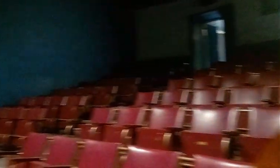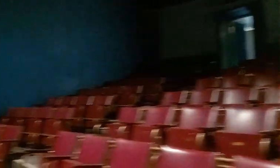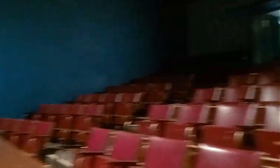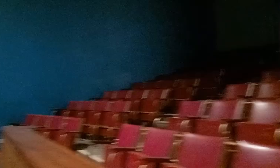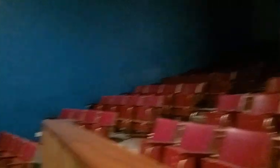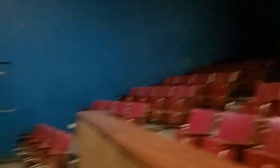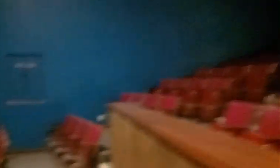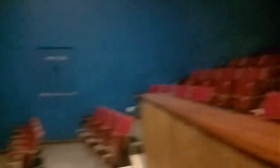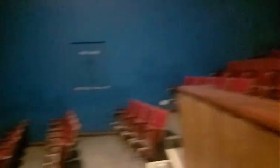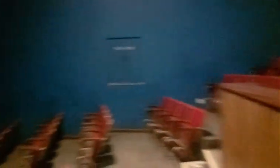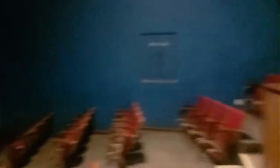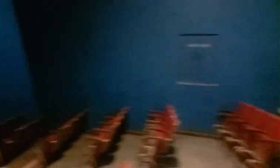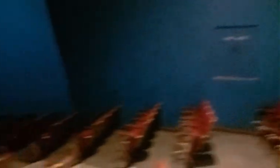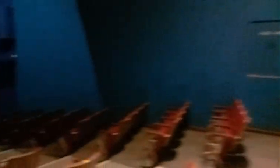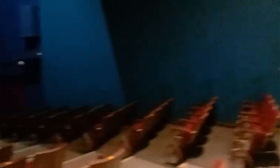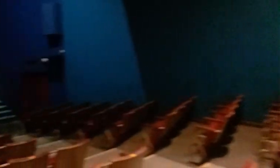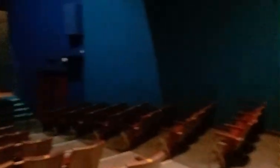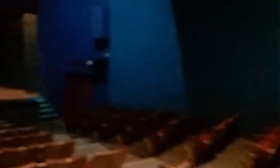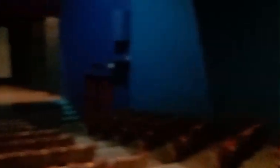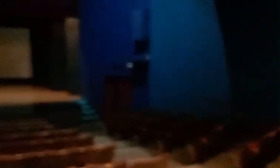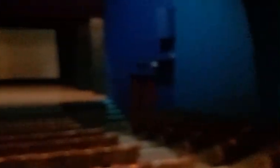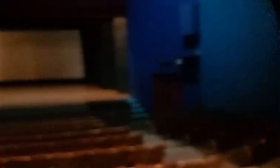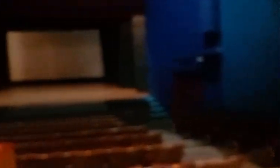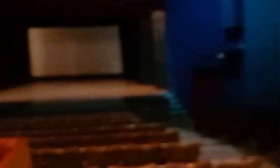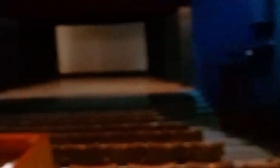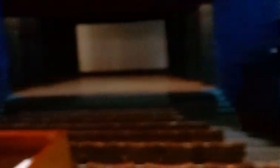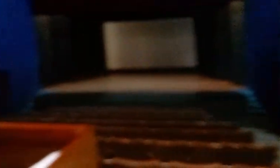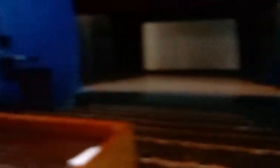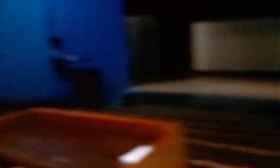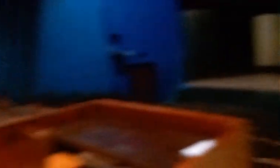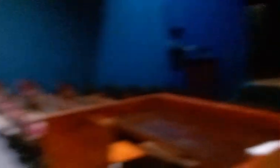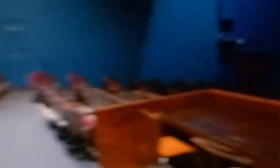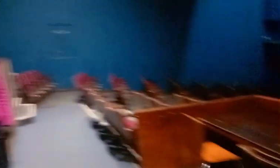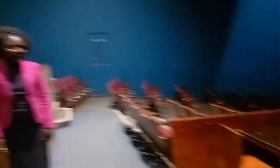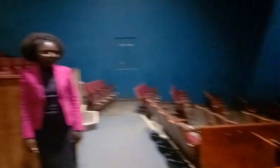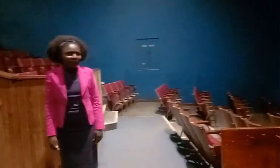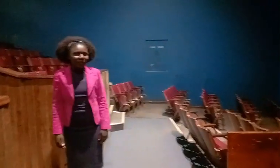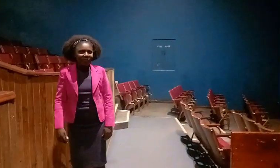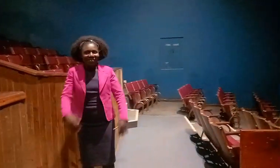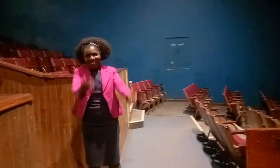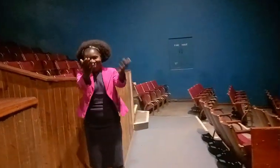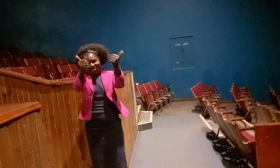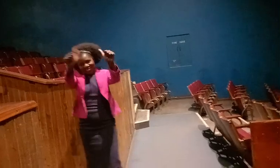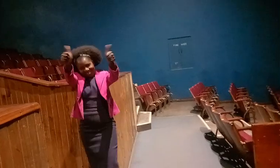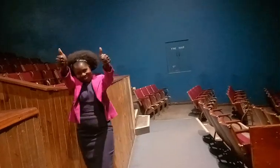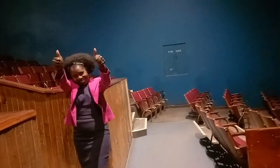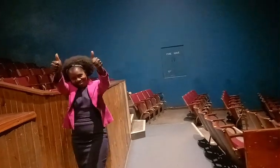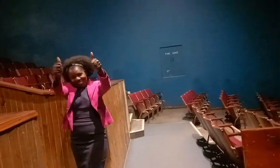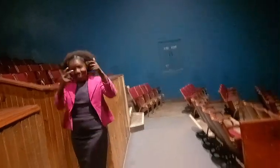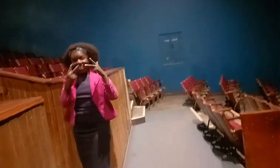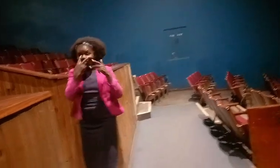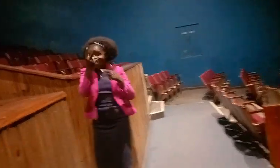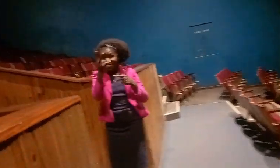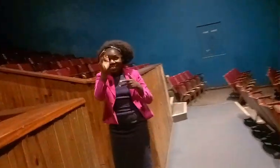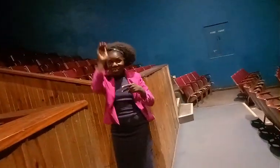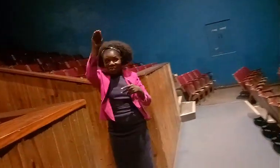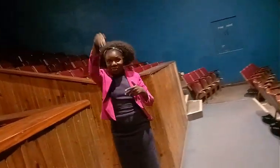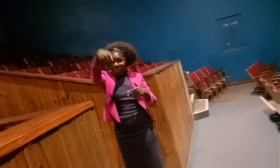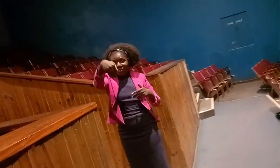around 500 people, if I'm not mistaken. About 500 people can fit in here. It's a very